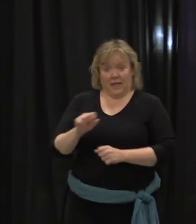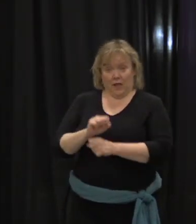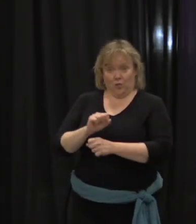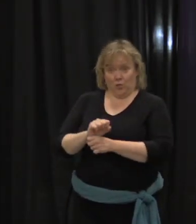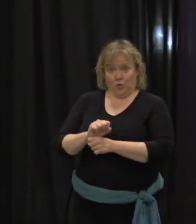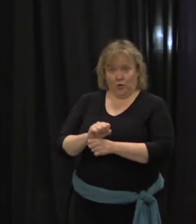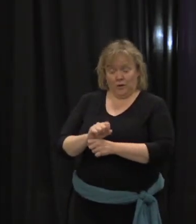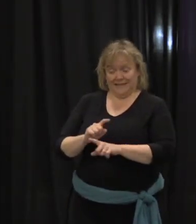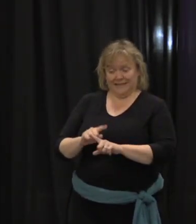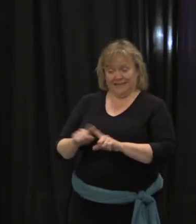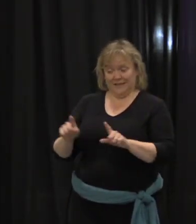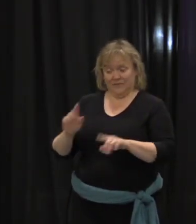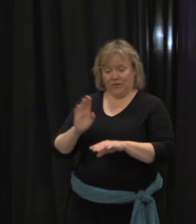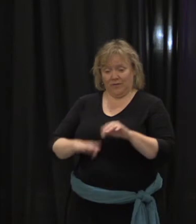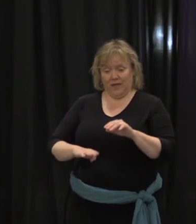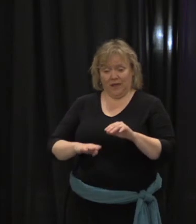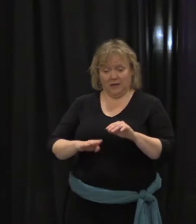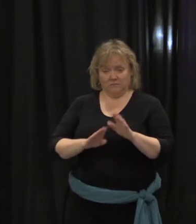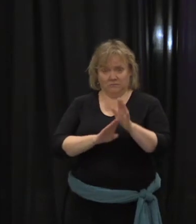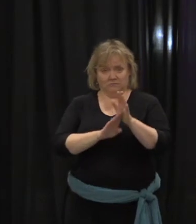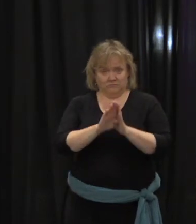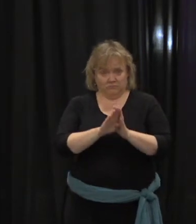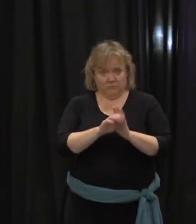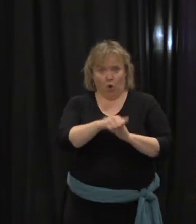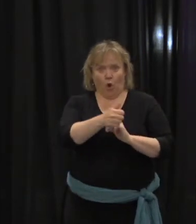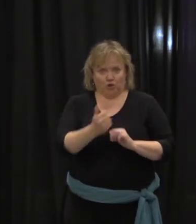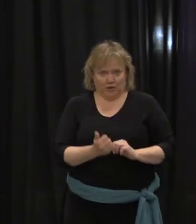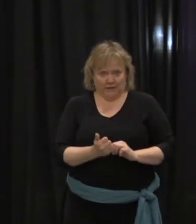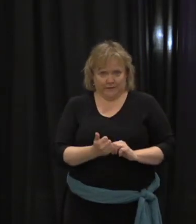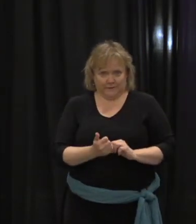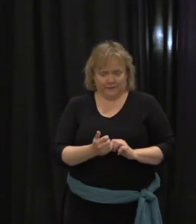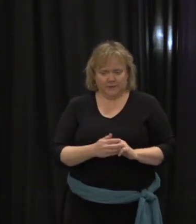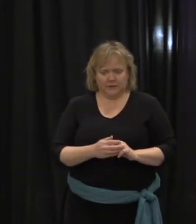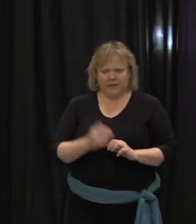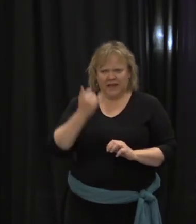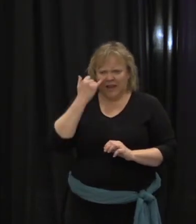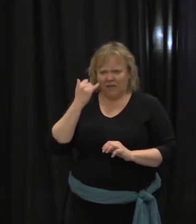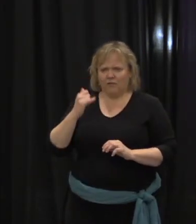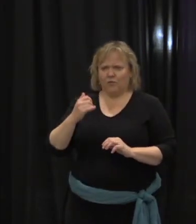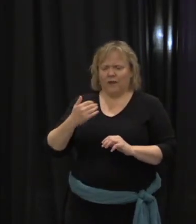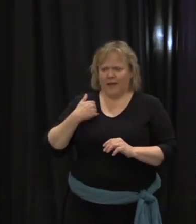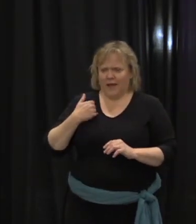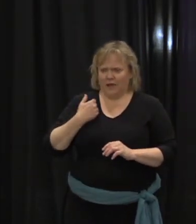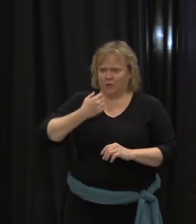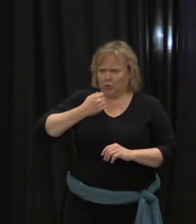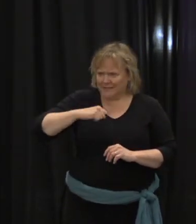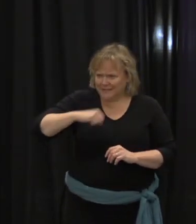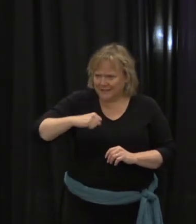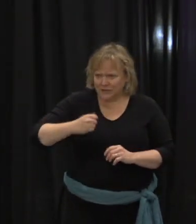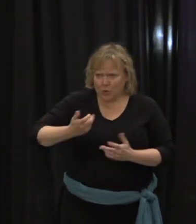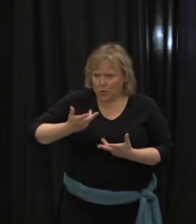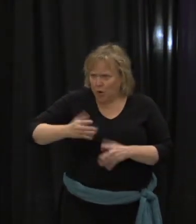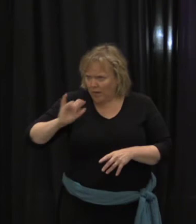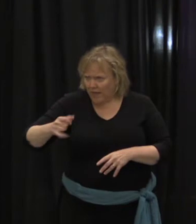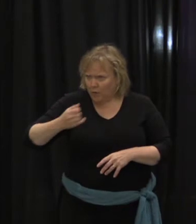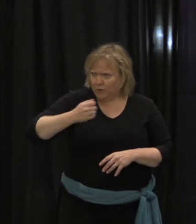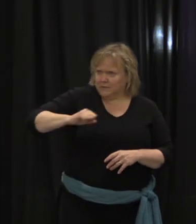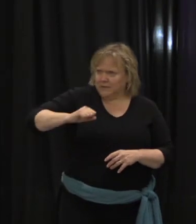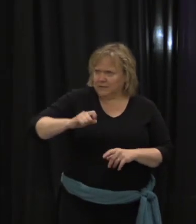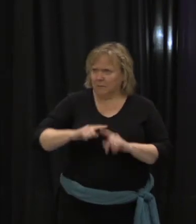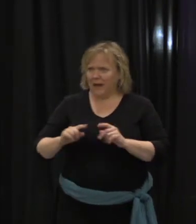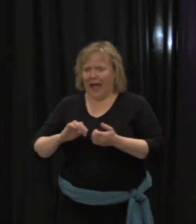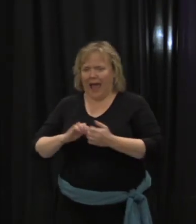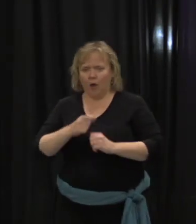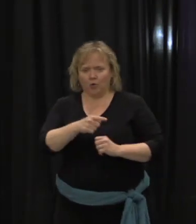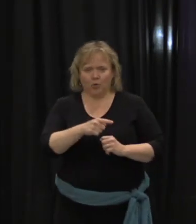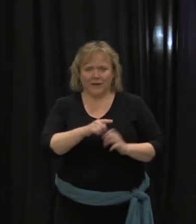building alternatives. That's what I'm saying. Resisting the systems that we don't want is different than building the world that we do want. How do we